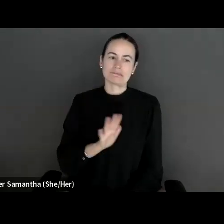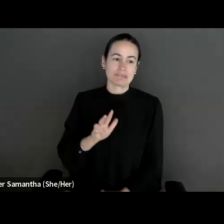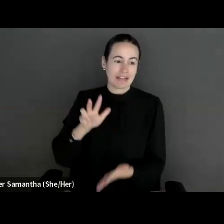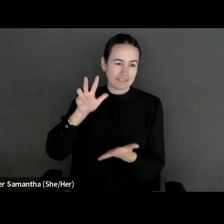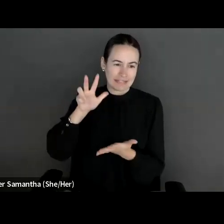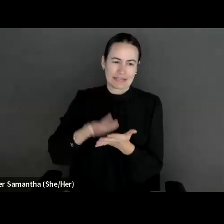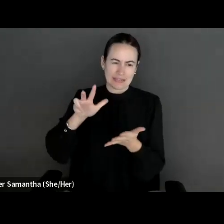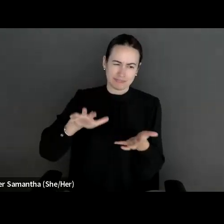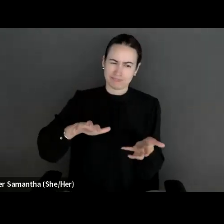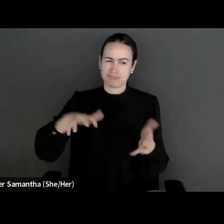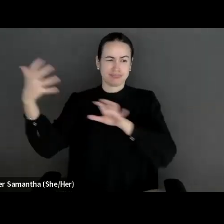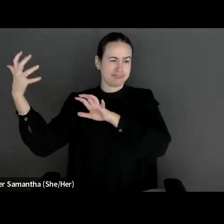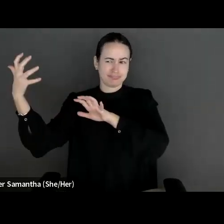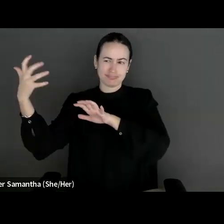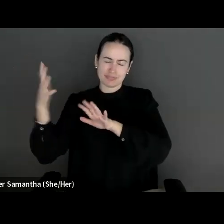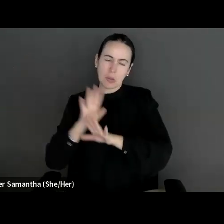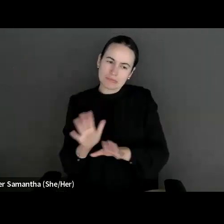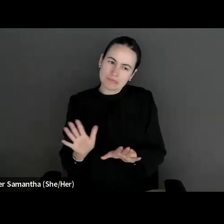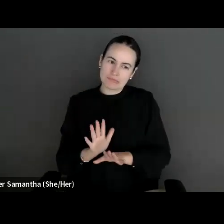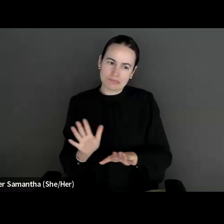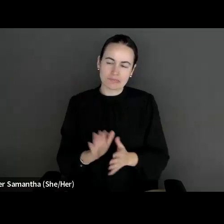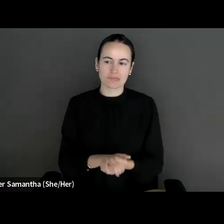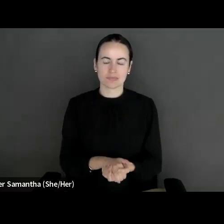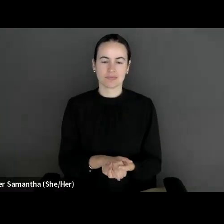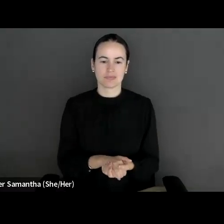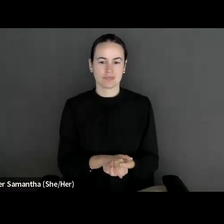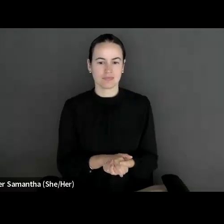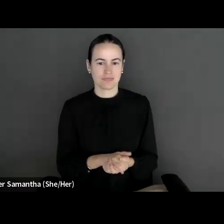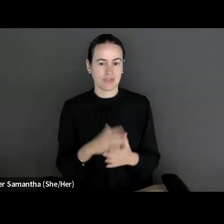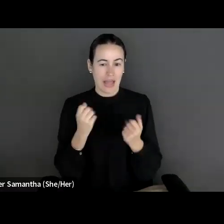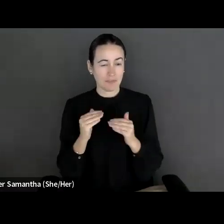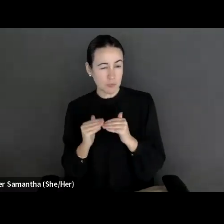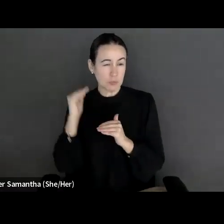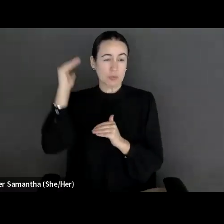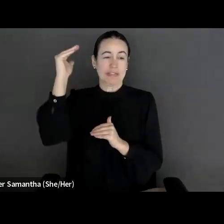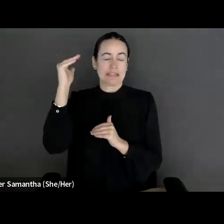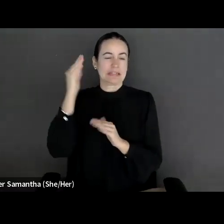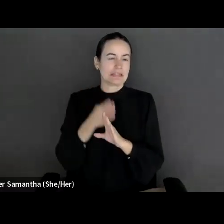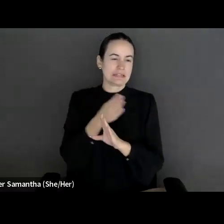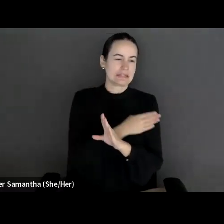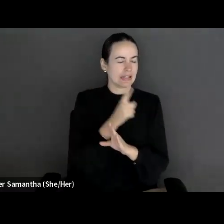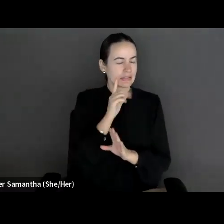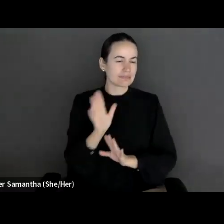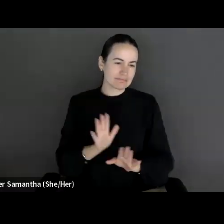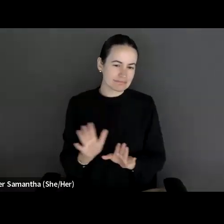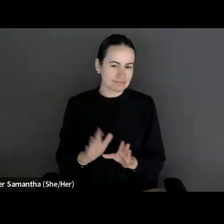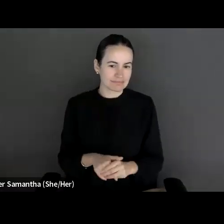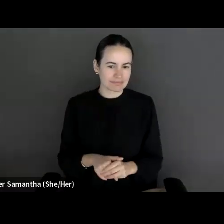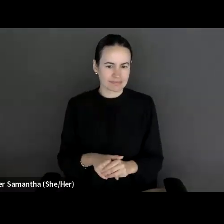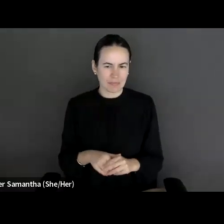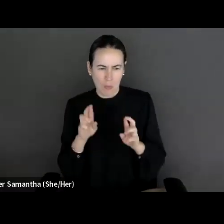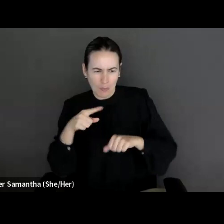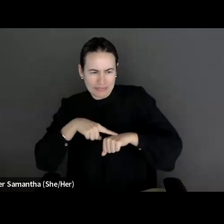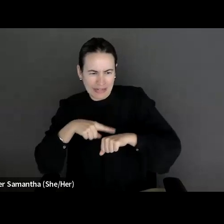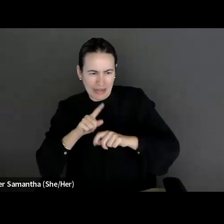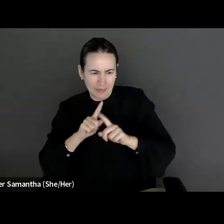want to caution against it. And that's where I will leave you today. I hope I haven't gone over time. Thank you very much, and